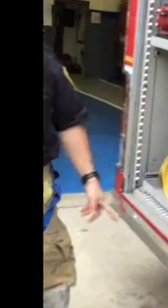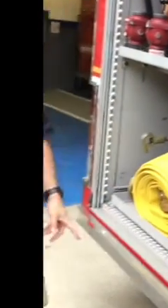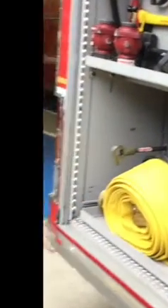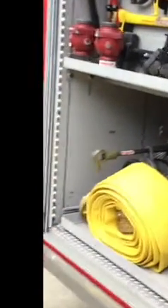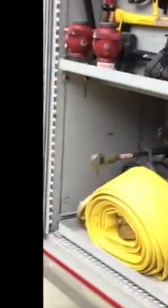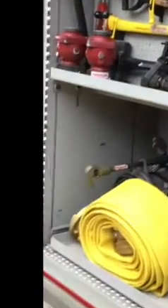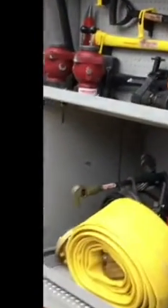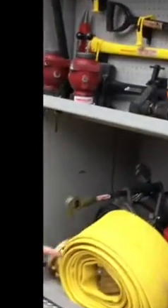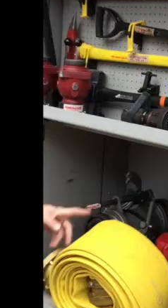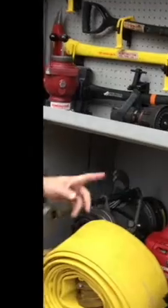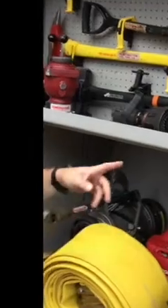We have lights.